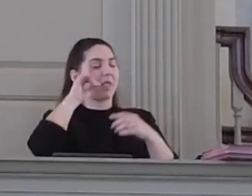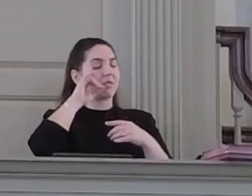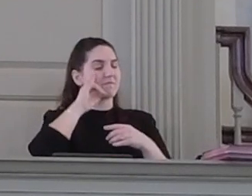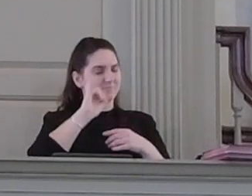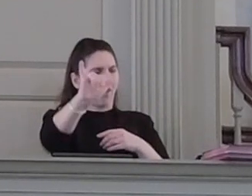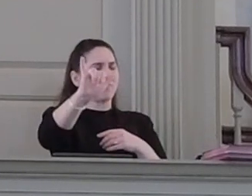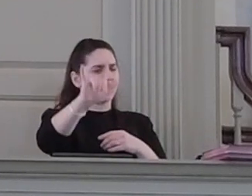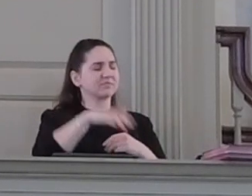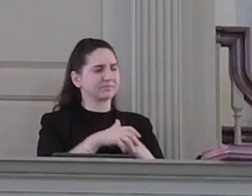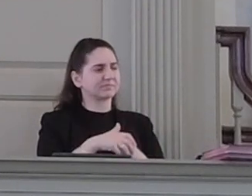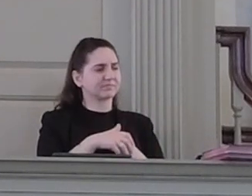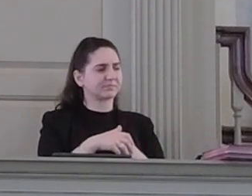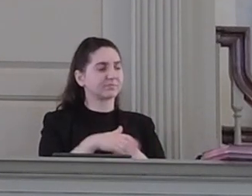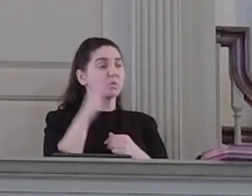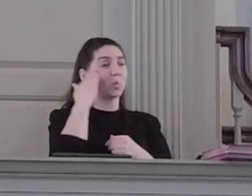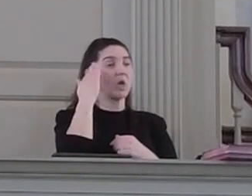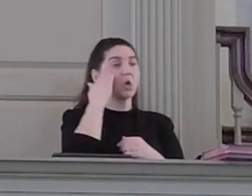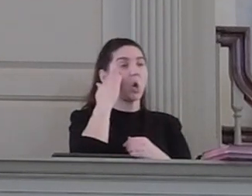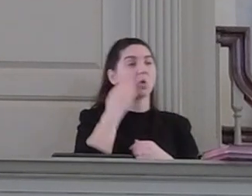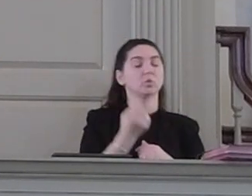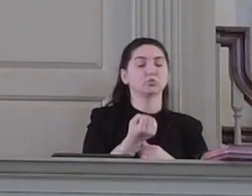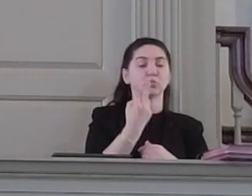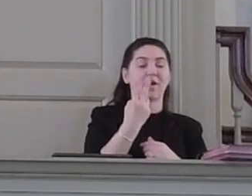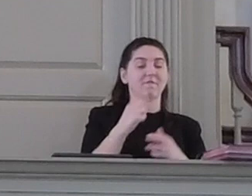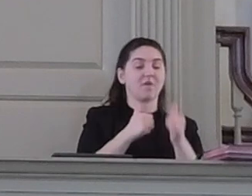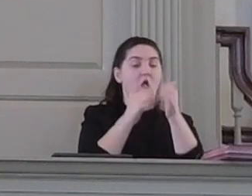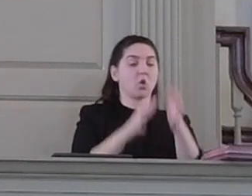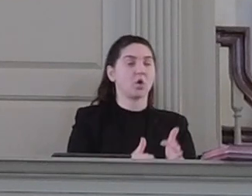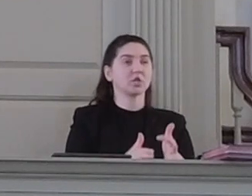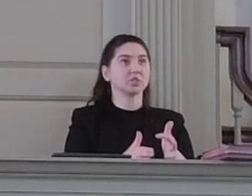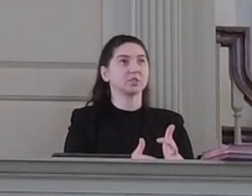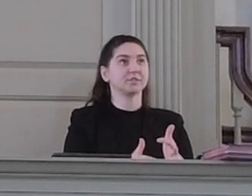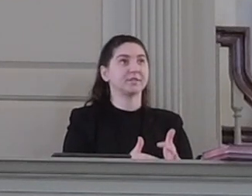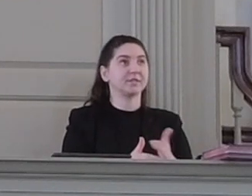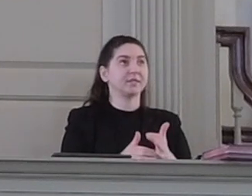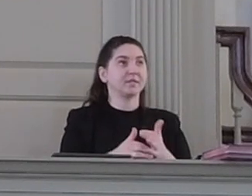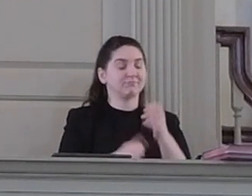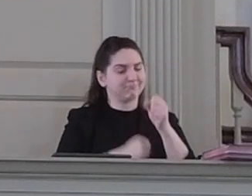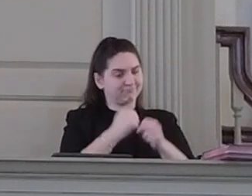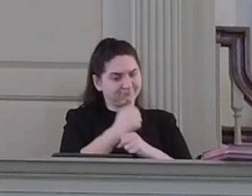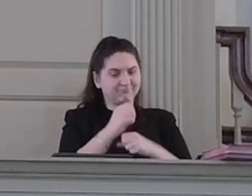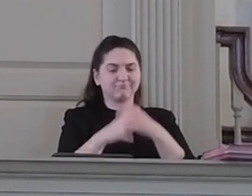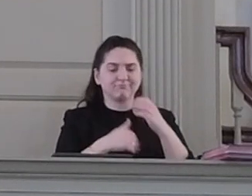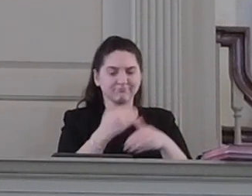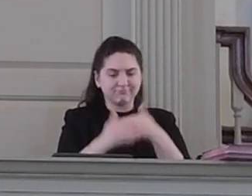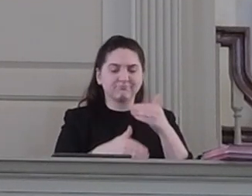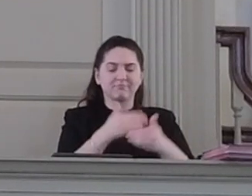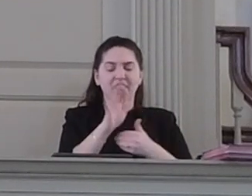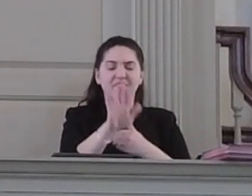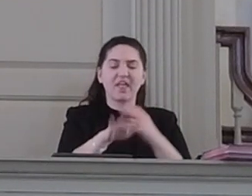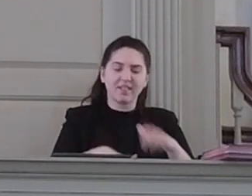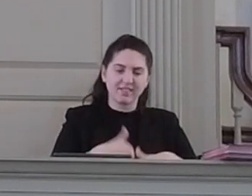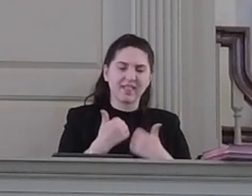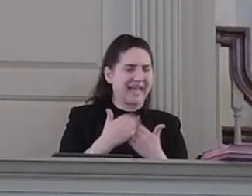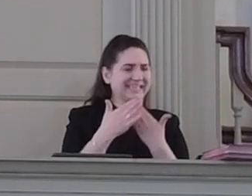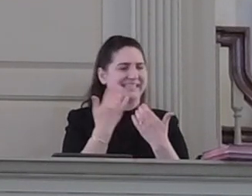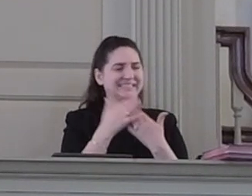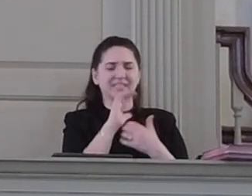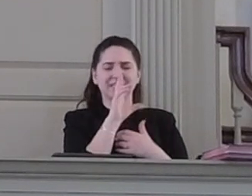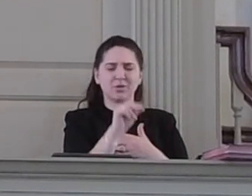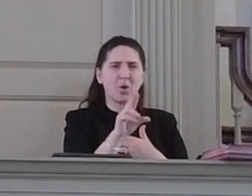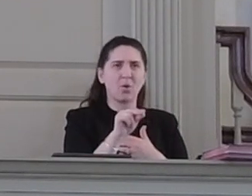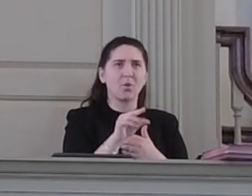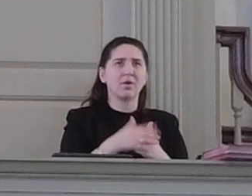We know that the disciples who became the apostles and the rest who followed Jesus over the years did not have an easy time. They themselves started